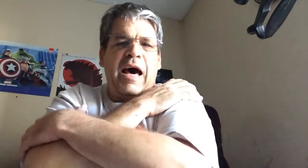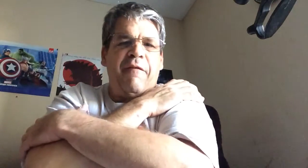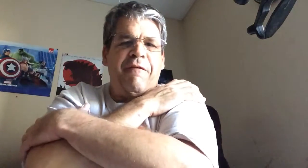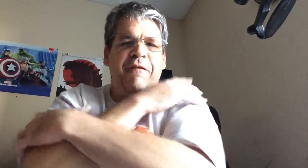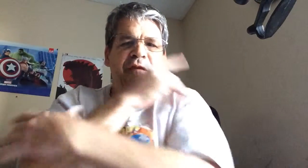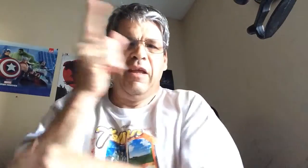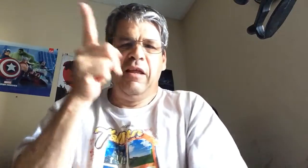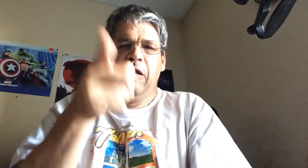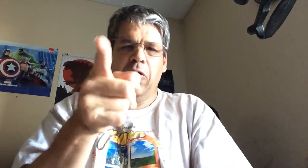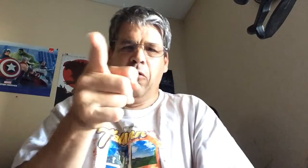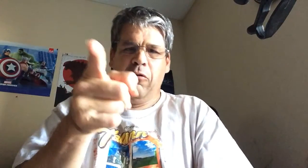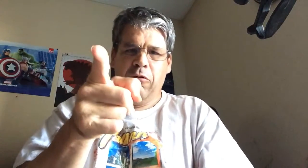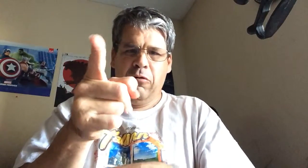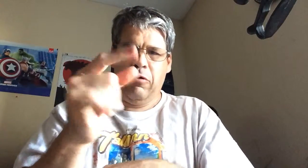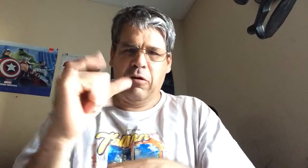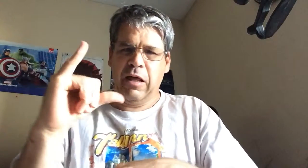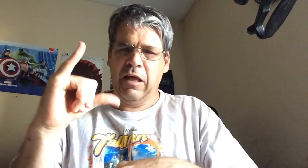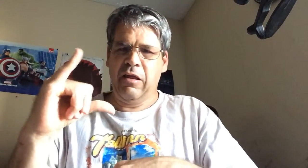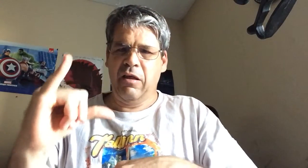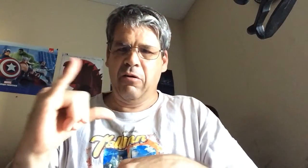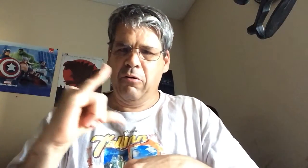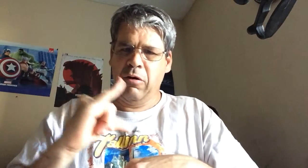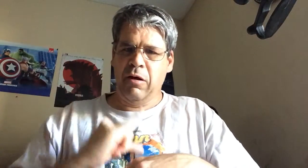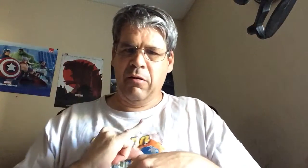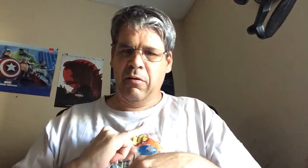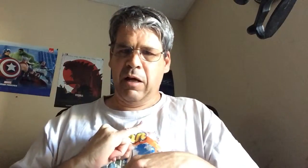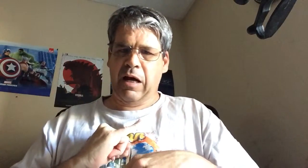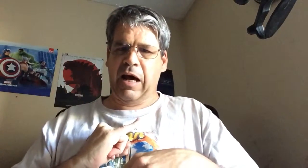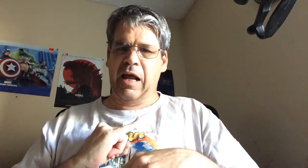love you. Okay? So I